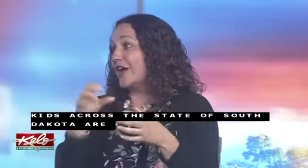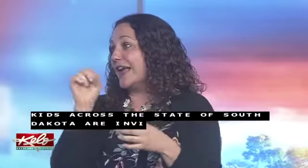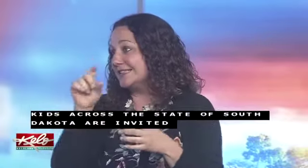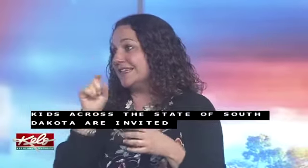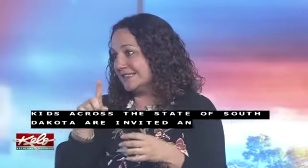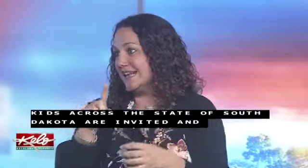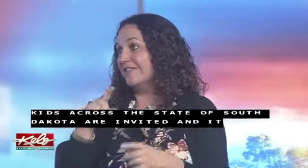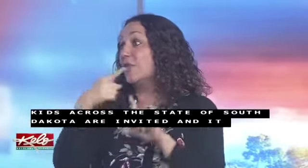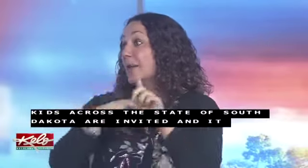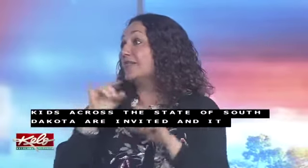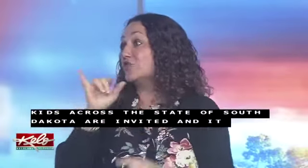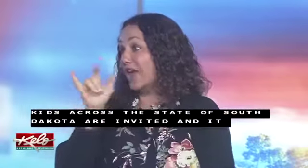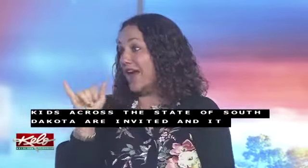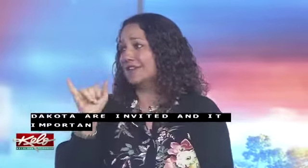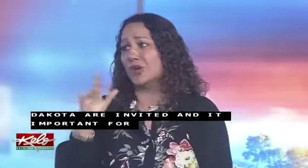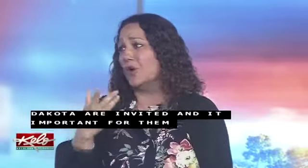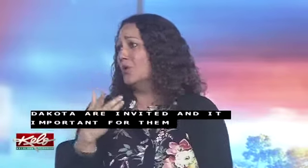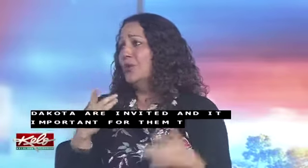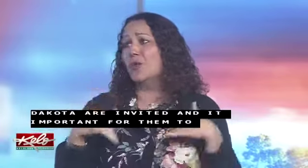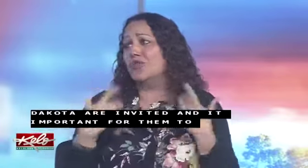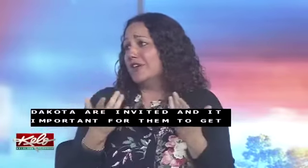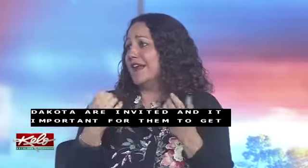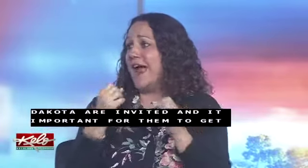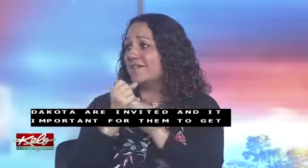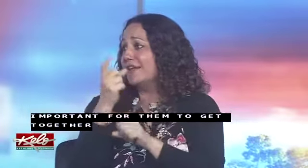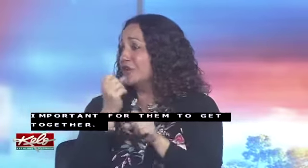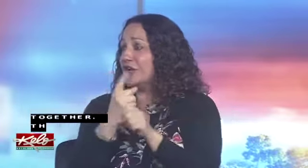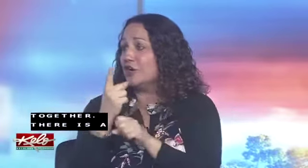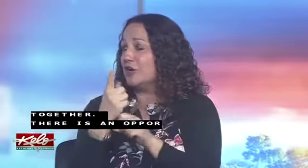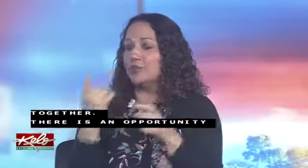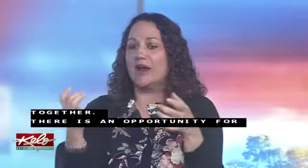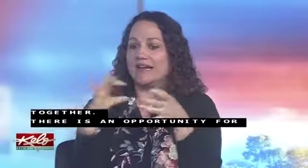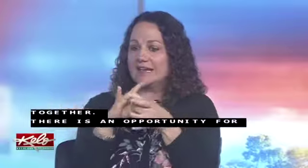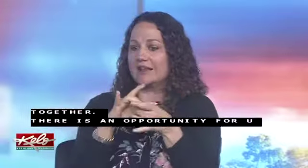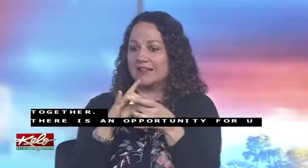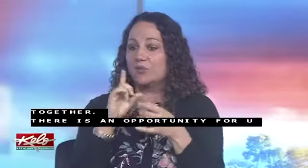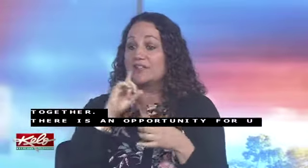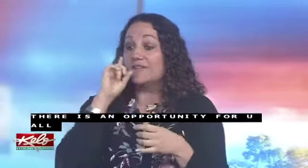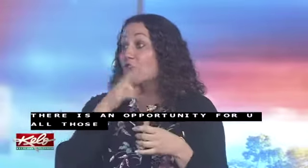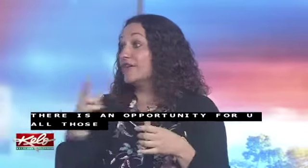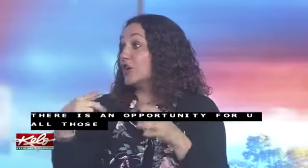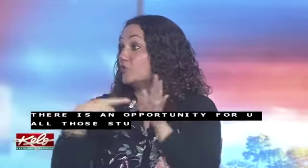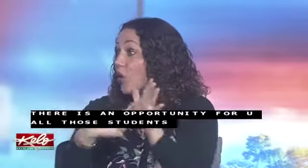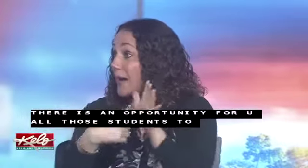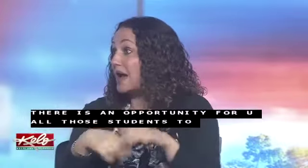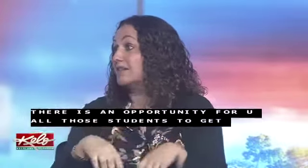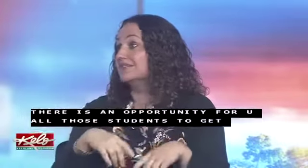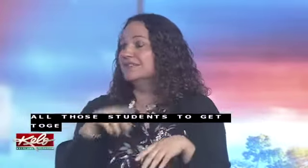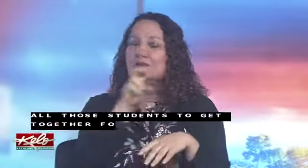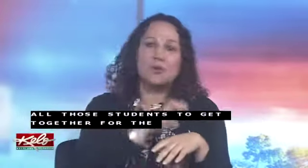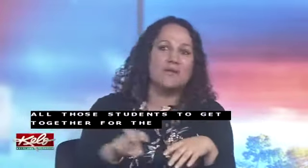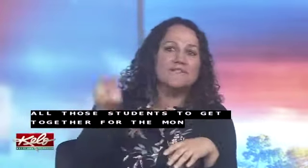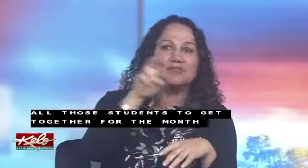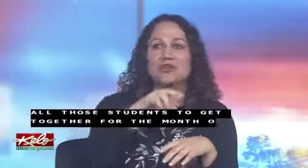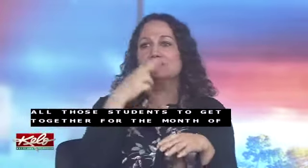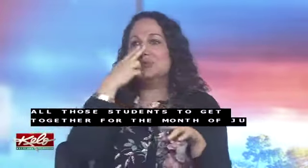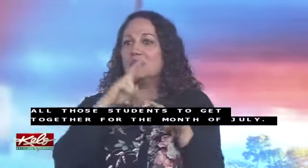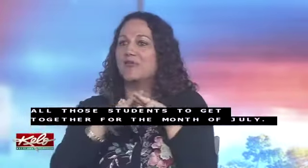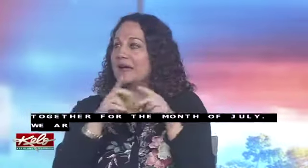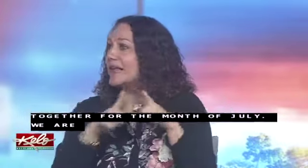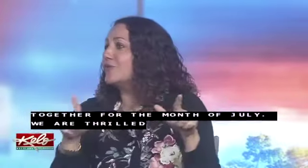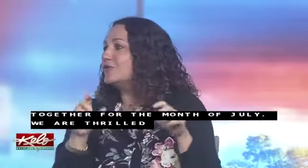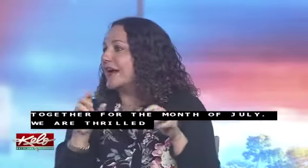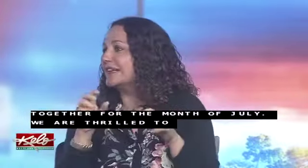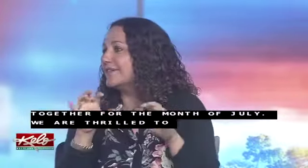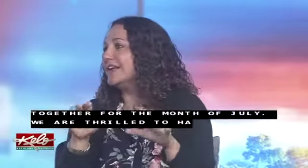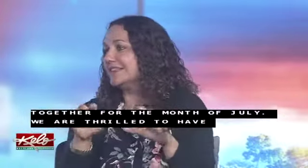get together at SDSD for the month of July. So we're thrilled to have it every year, and we try to connect them with deaf, hard of hearing, role models. We go on field trips. We